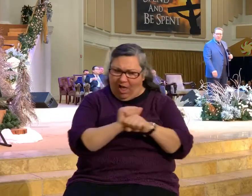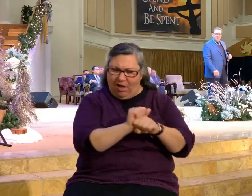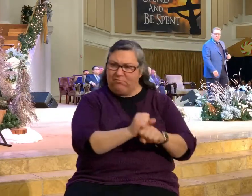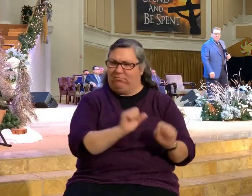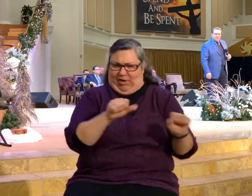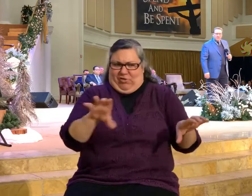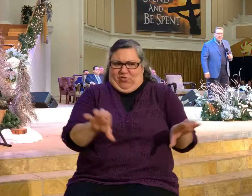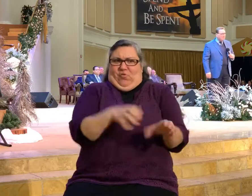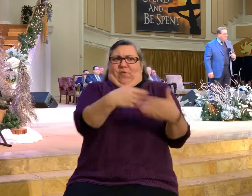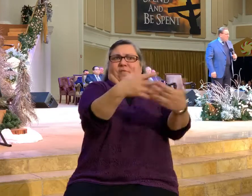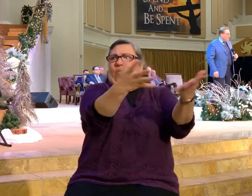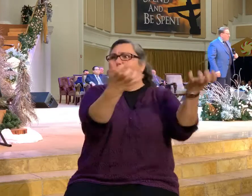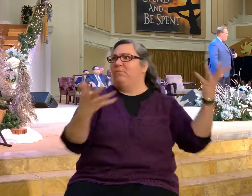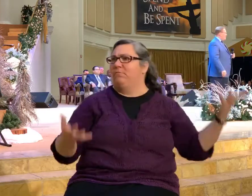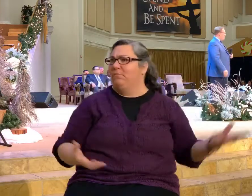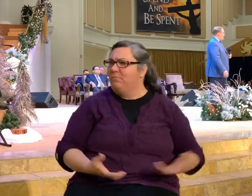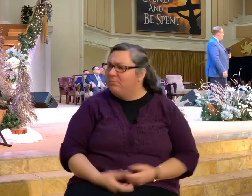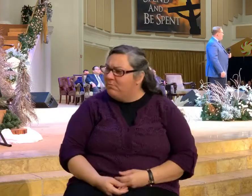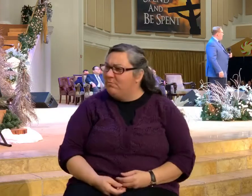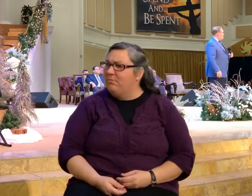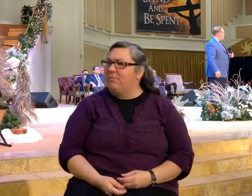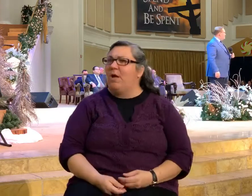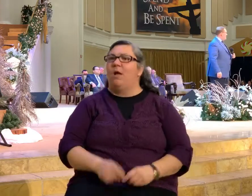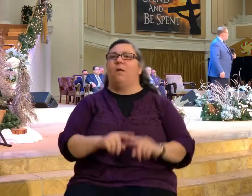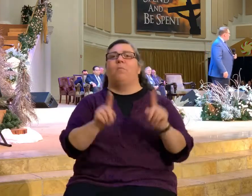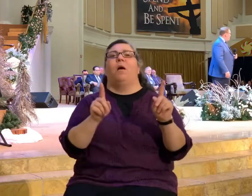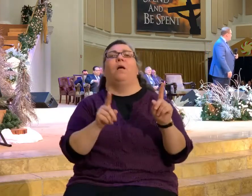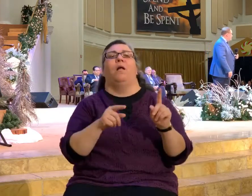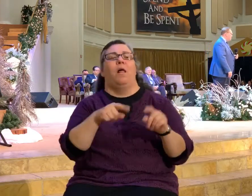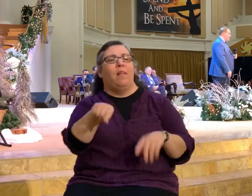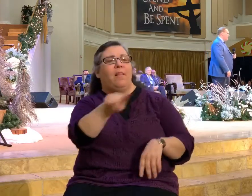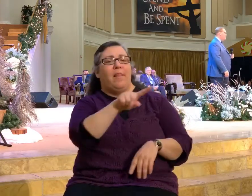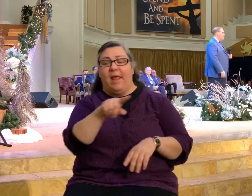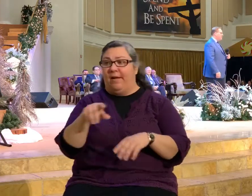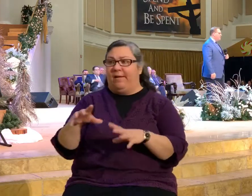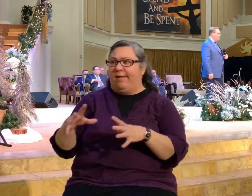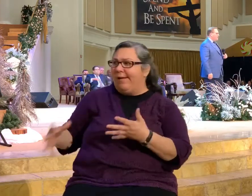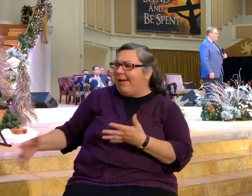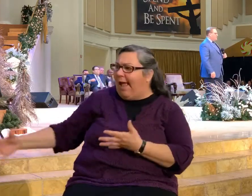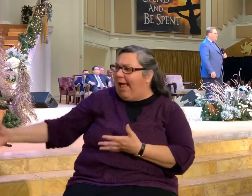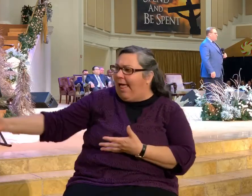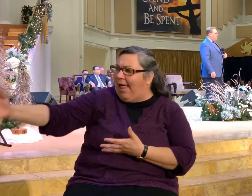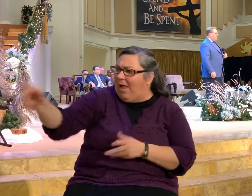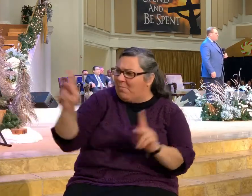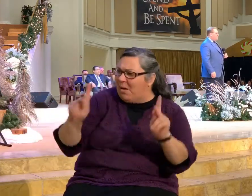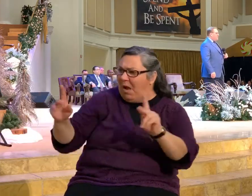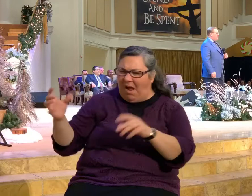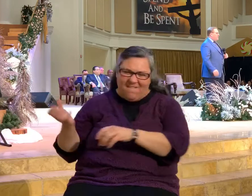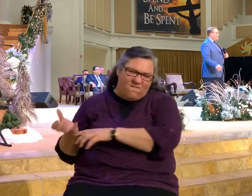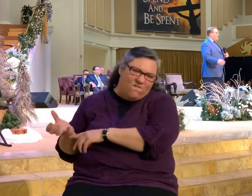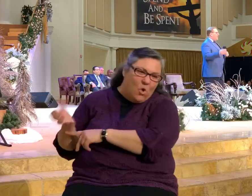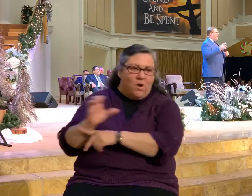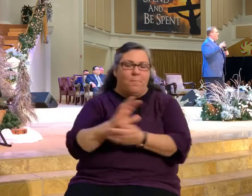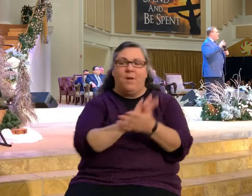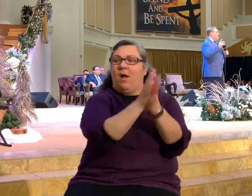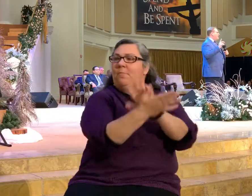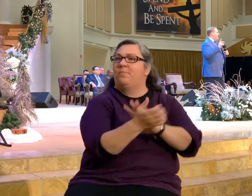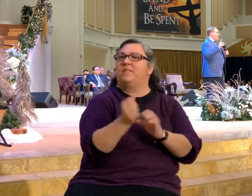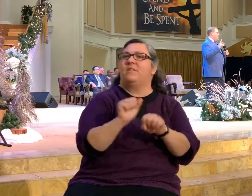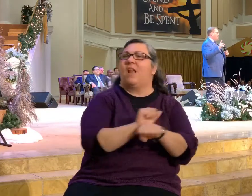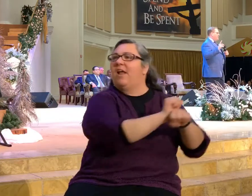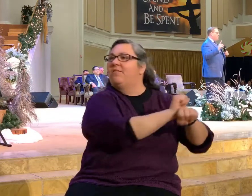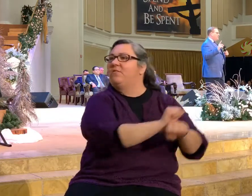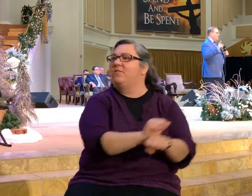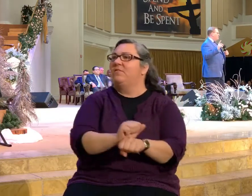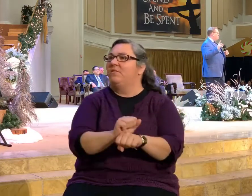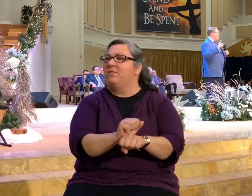do. They had taken the brightest and the best and made them their slaves. But he said, ain't none of